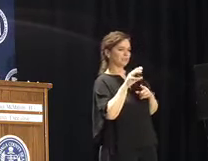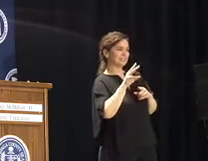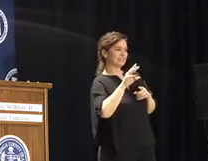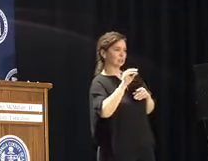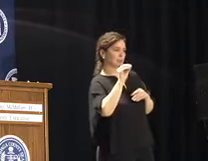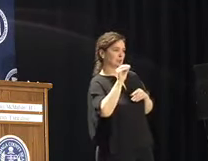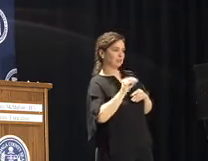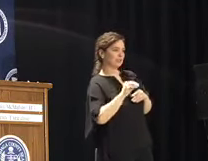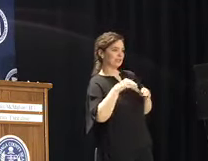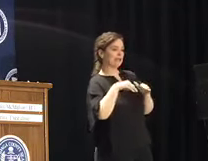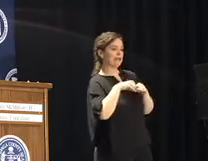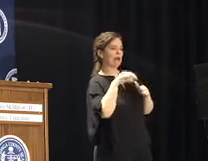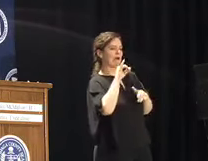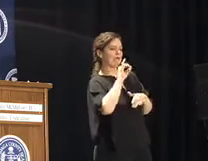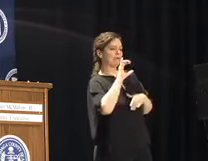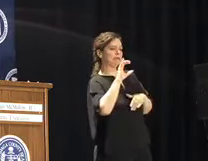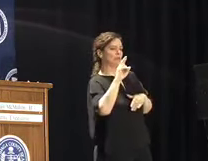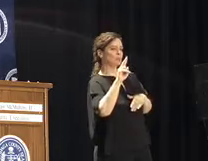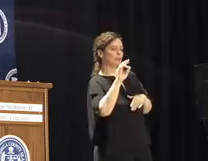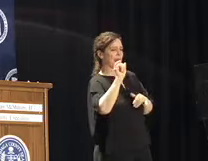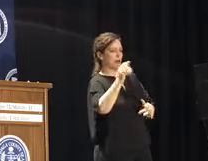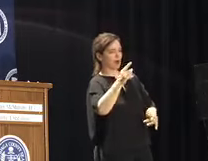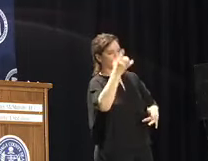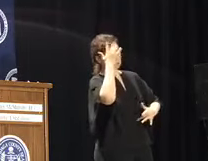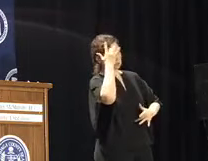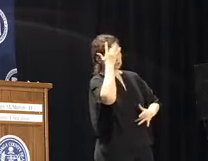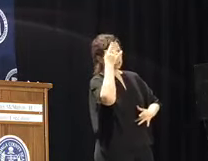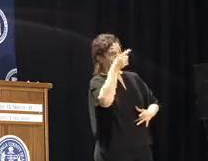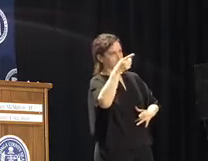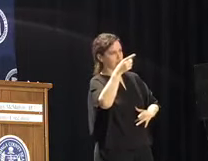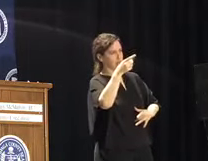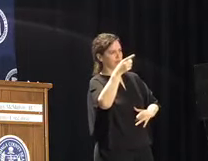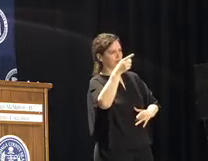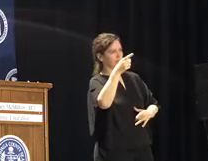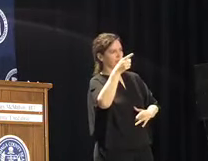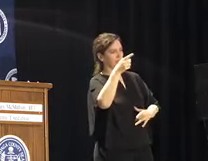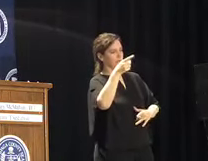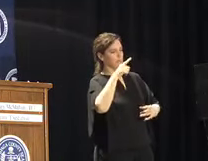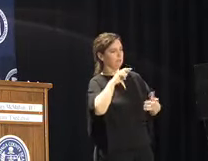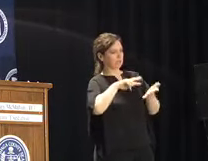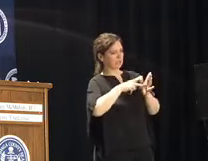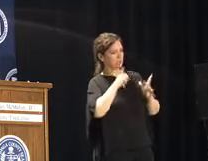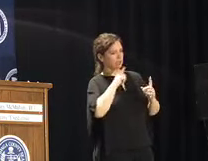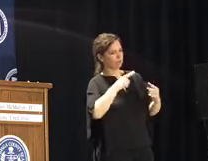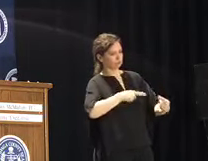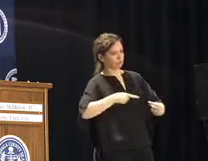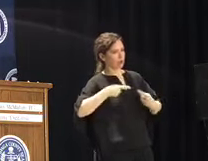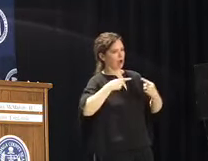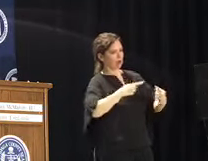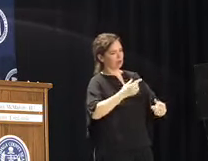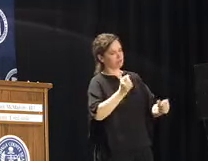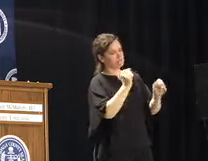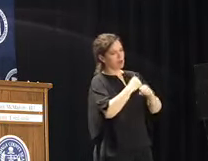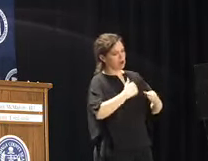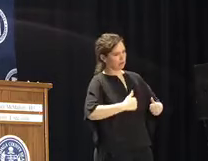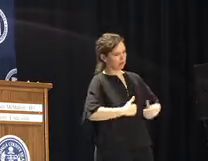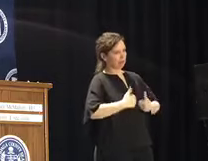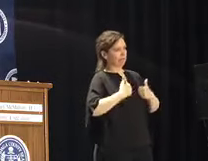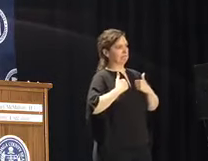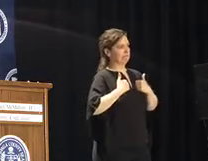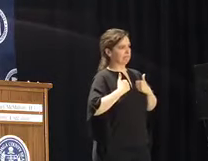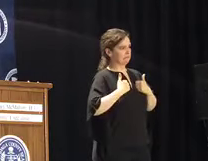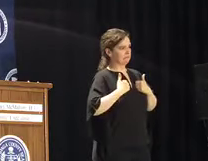ICU, and then they're in a fight. And so right now we have 4. We know we had 5